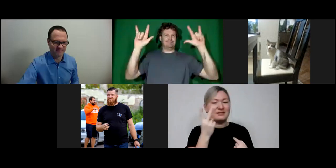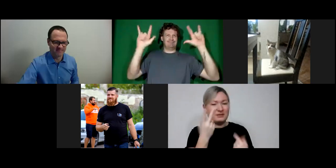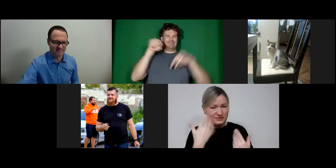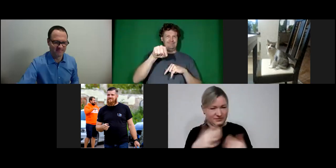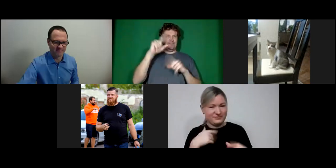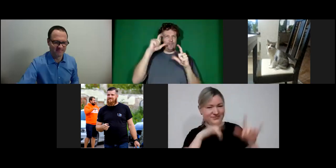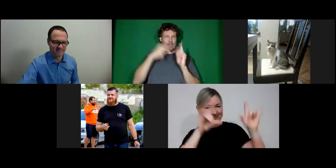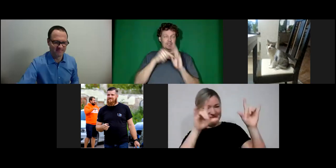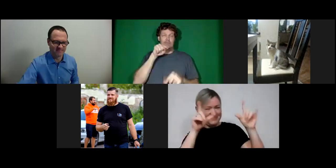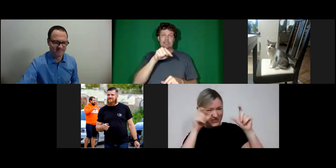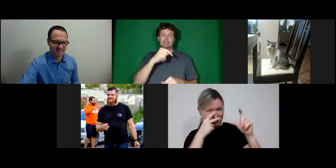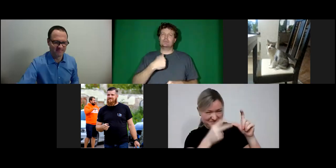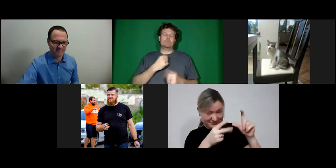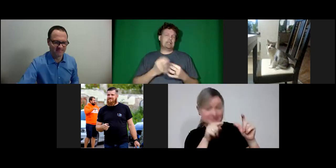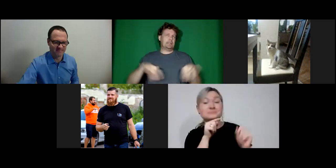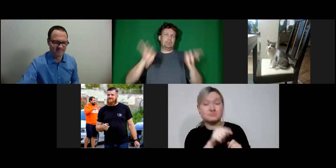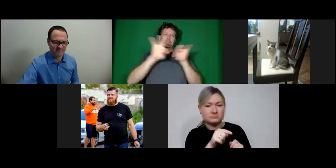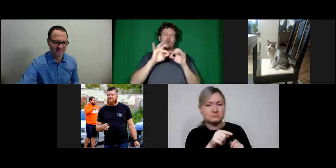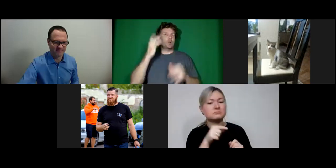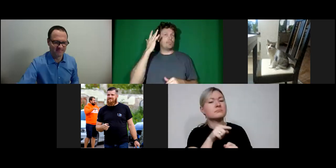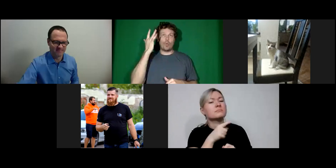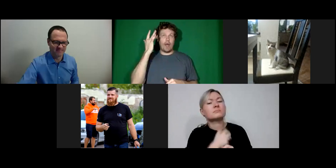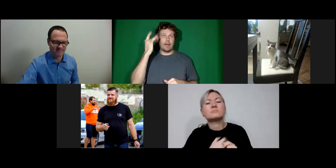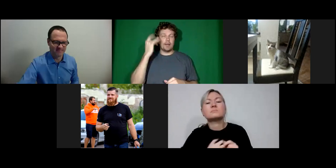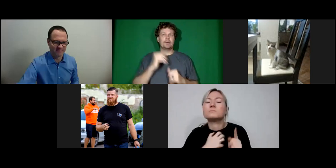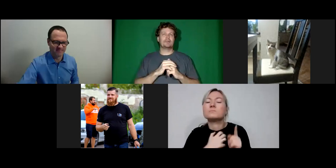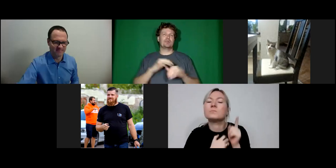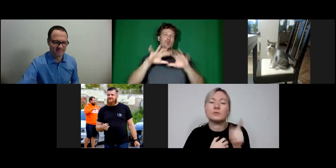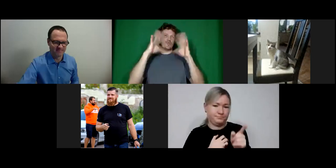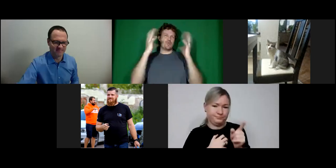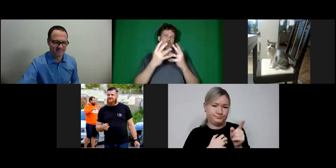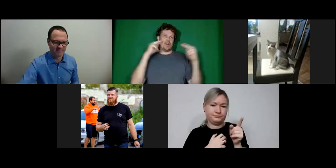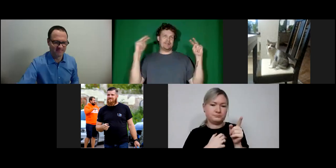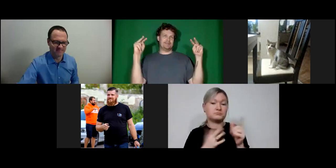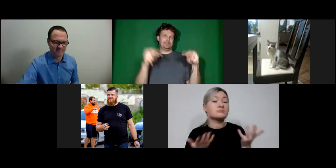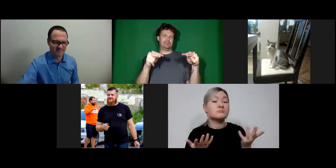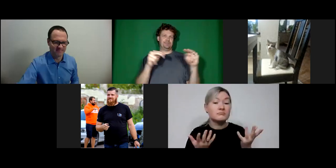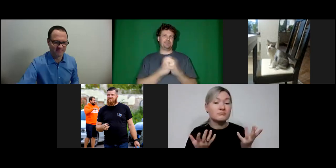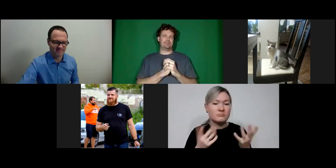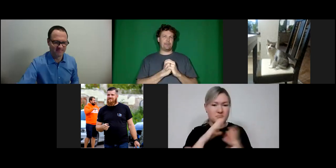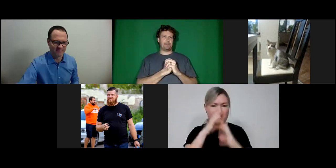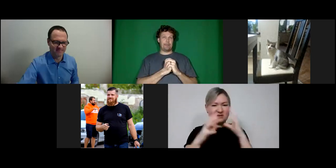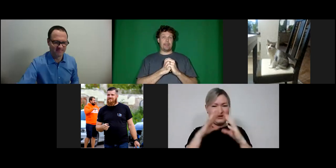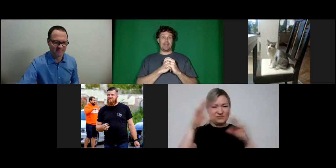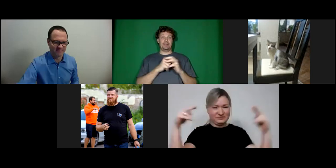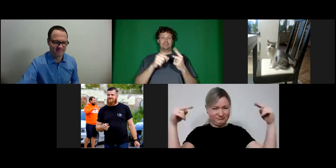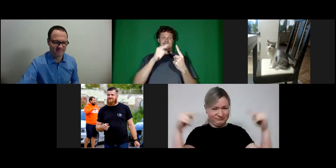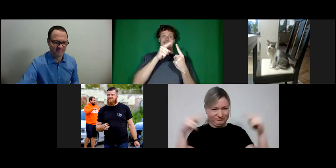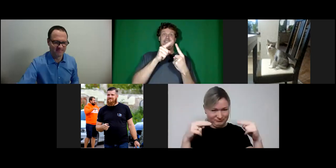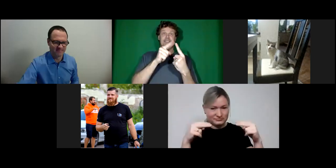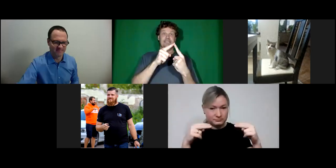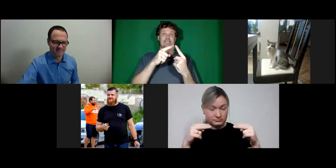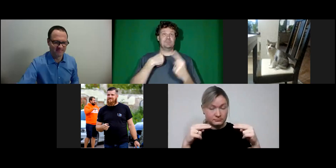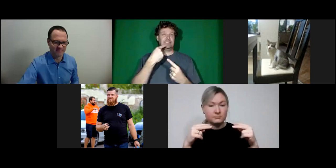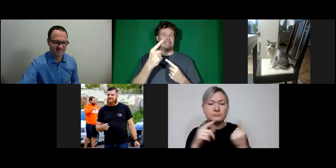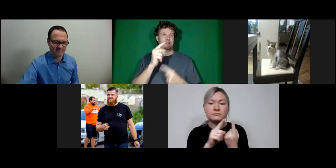So when I worked for the Slovenian team, that photo that I, when I played for the Slovenian team, that was a moment that